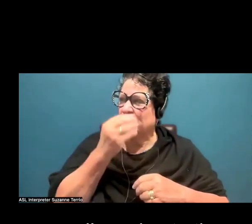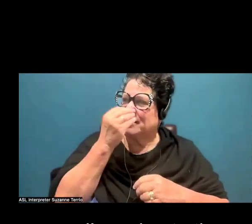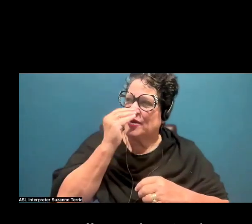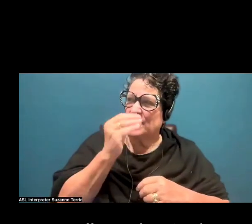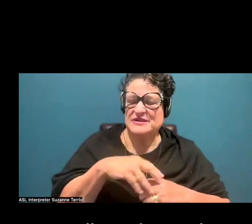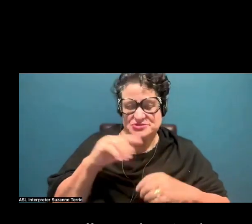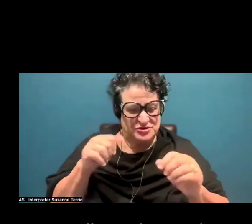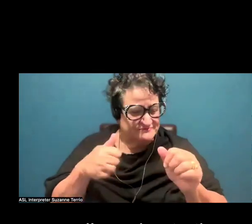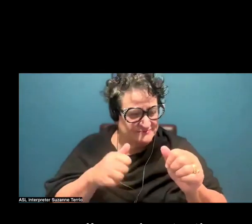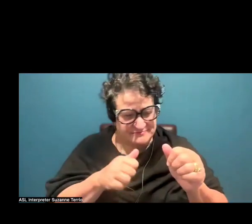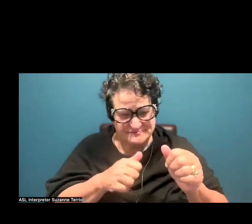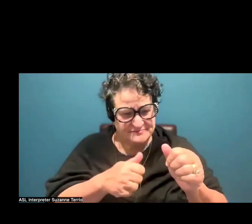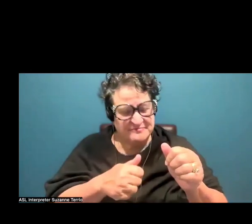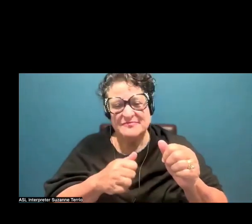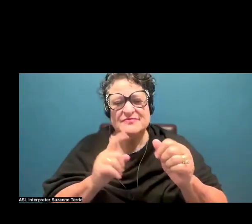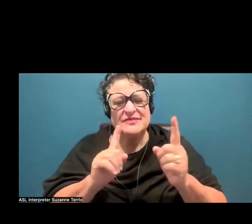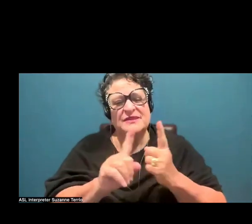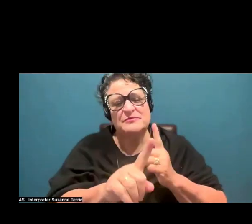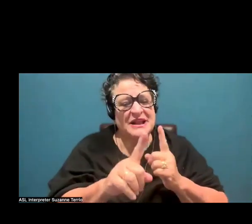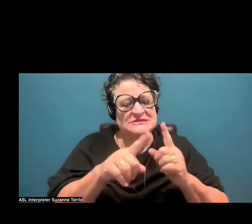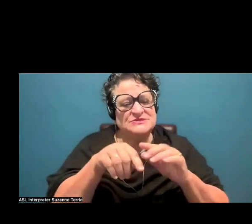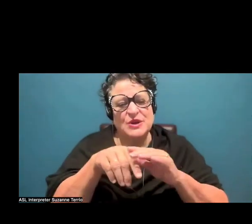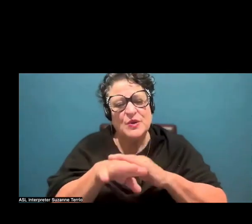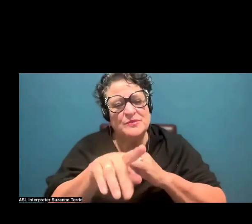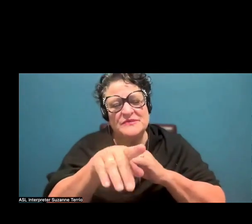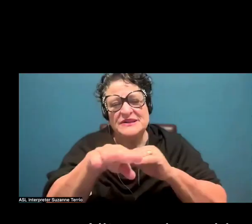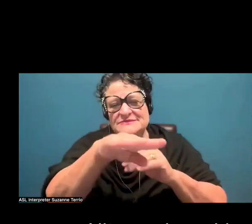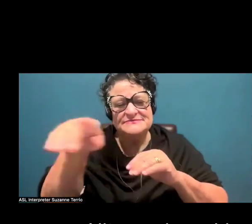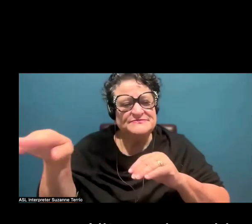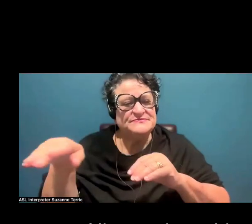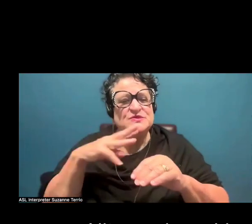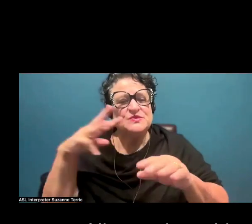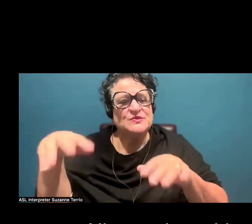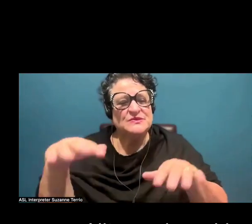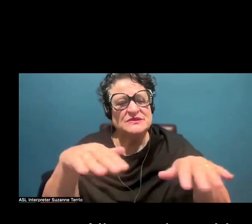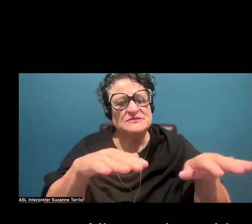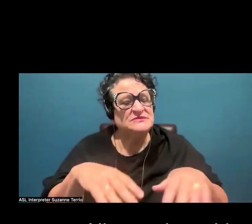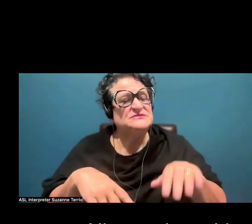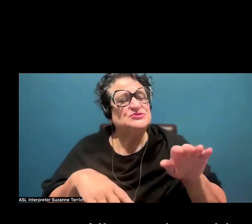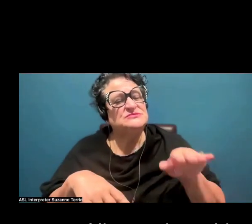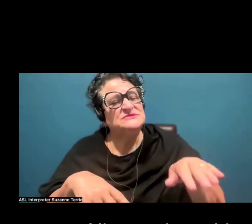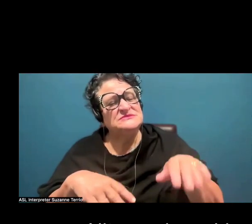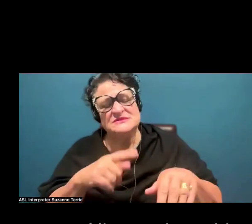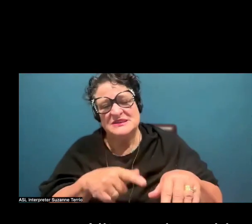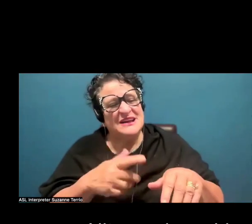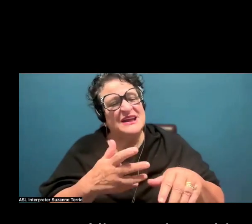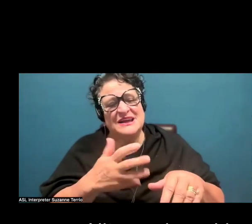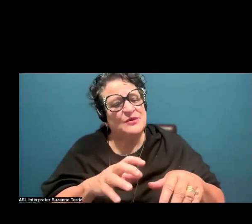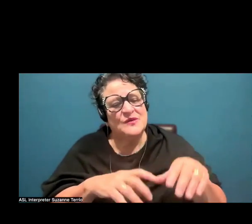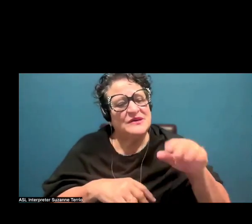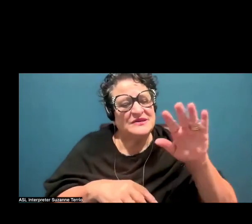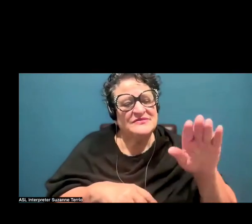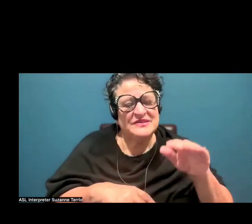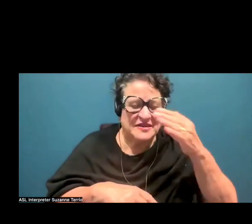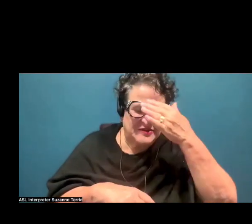him, past the opening that led to the ocean staircase. Nitsos, she said, resisting the urge to lay her hand across his forehead and